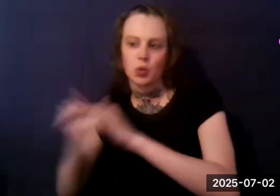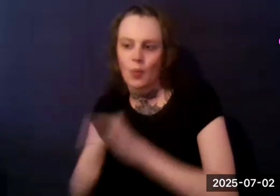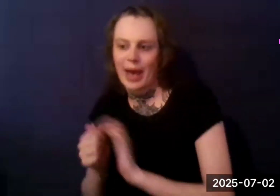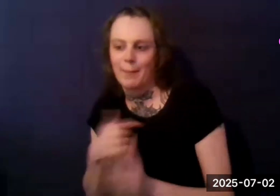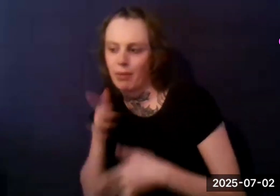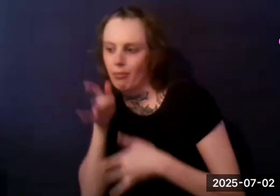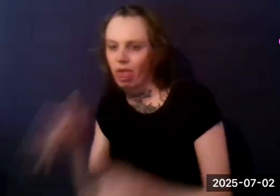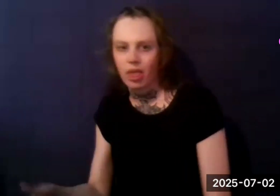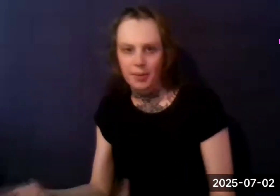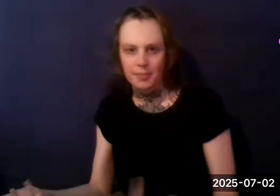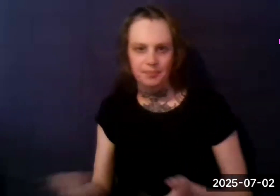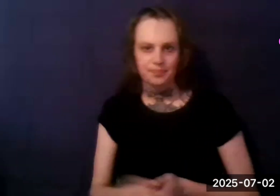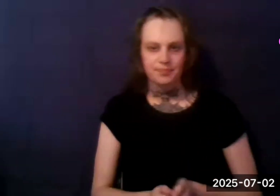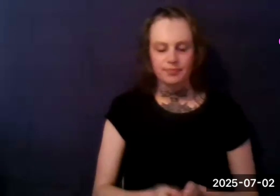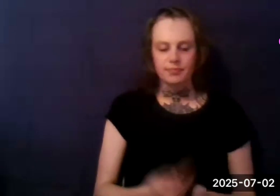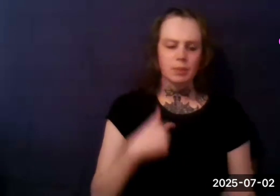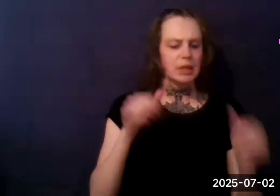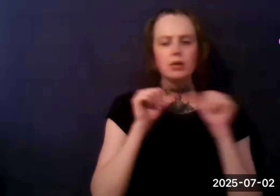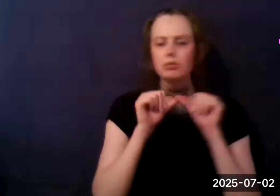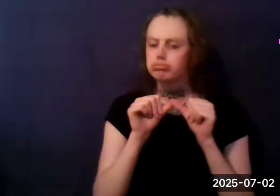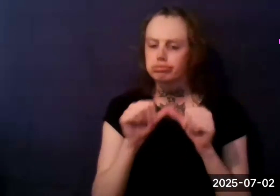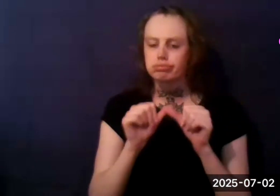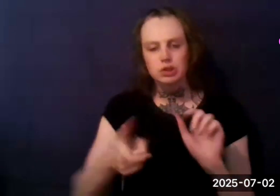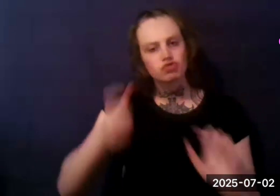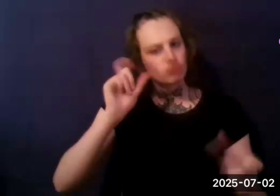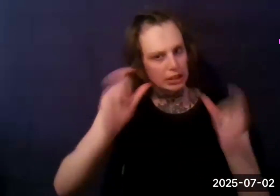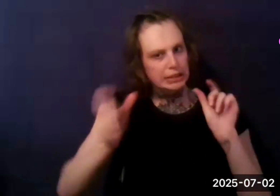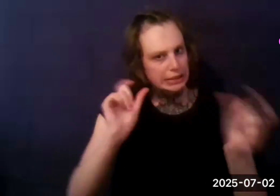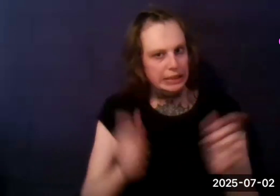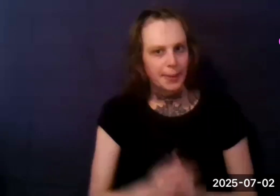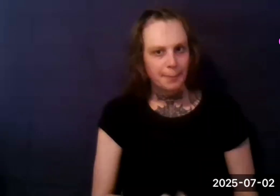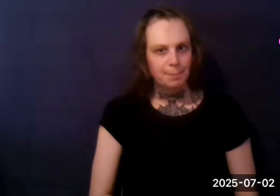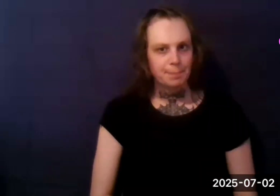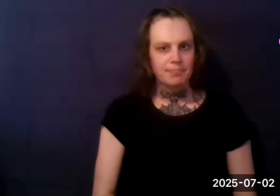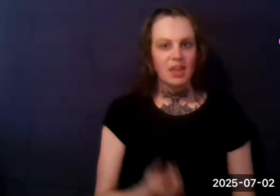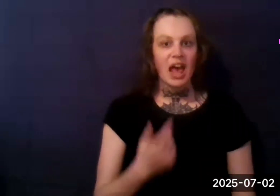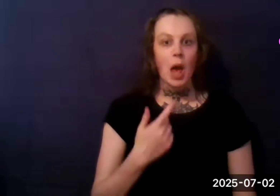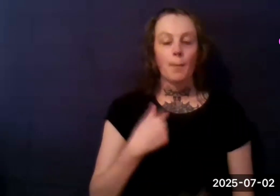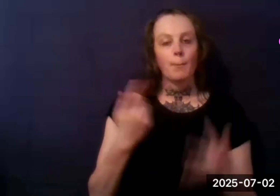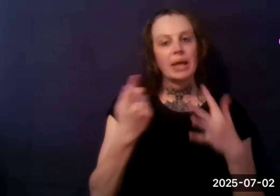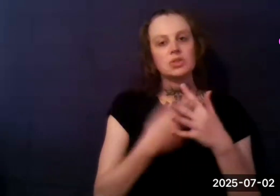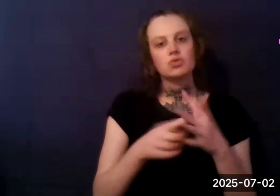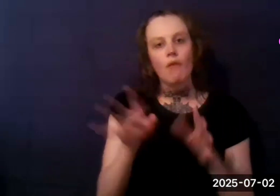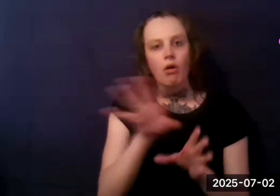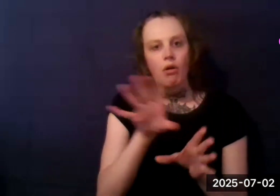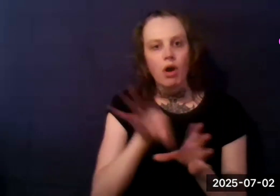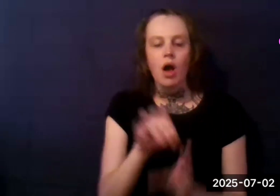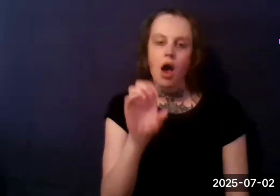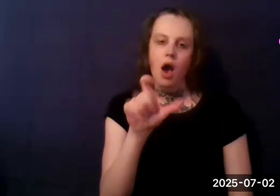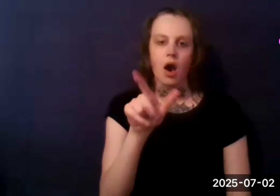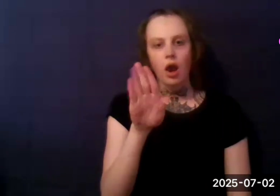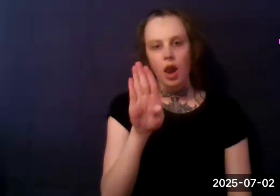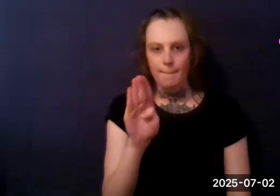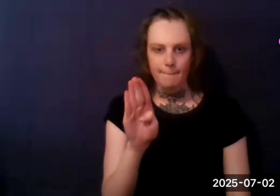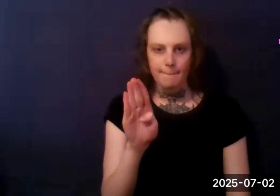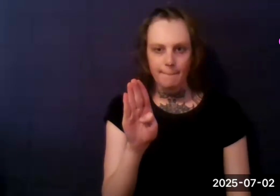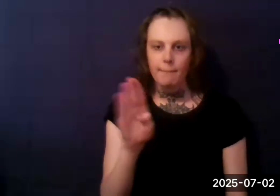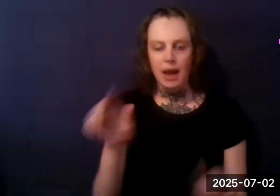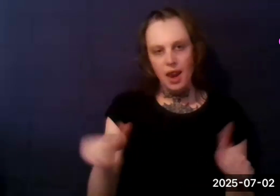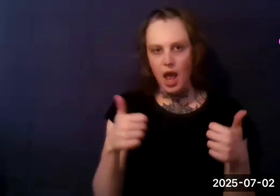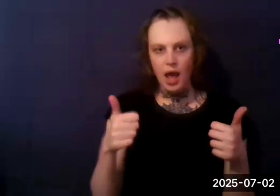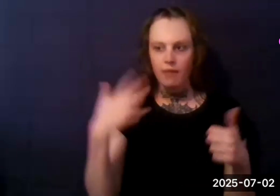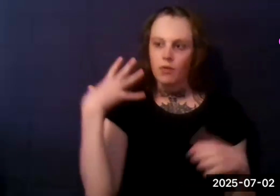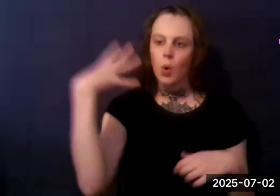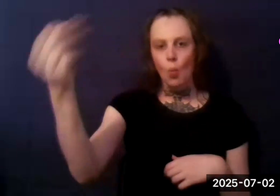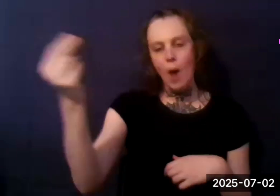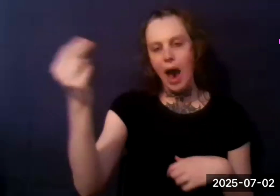from drinking. And I suddenly got introduced to club life, fell in love with that, and dedicated most nights every